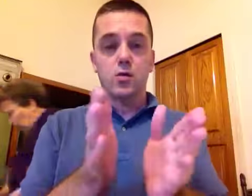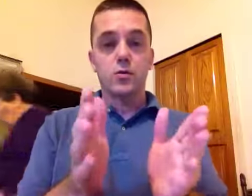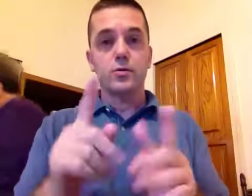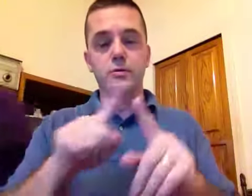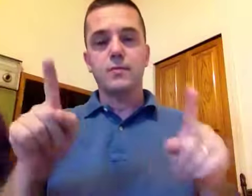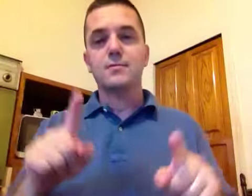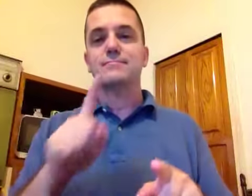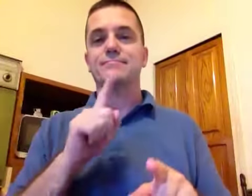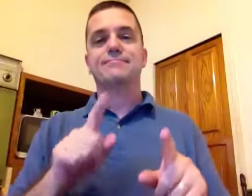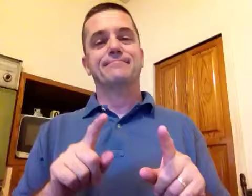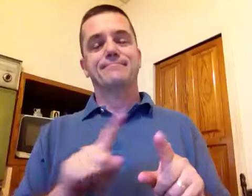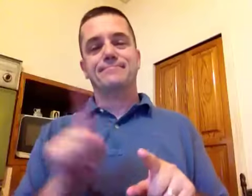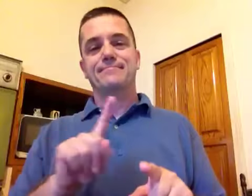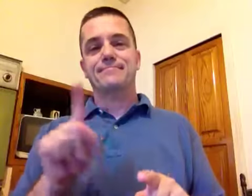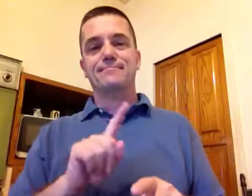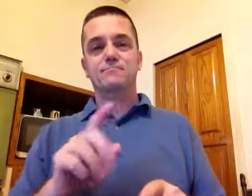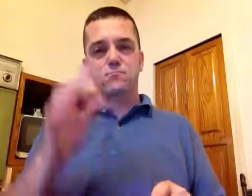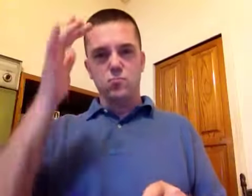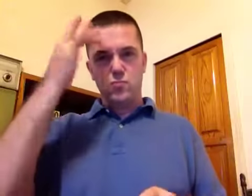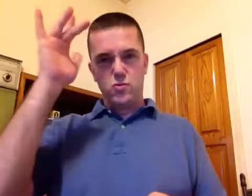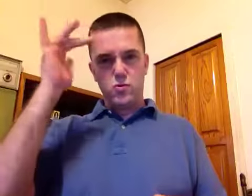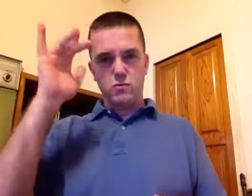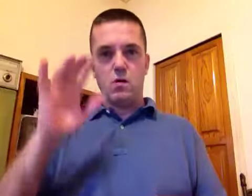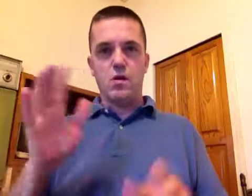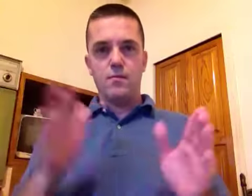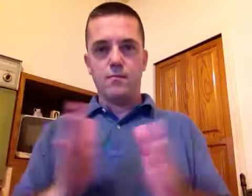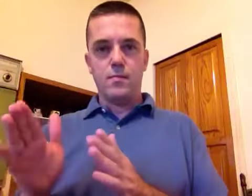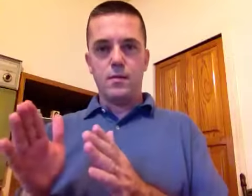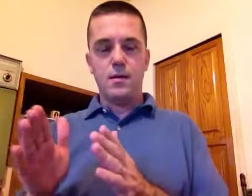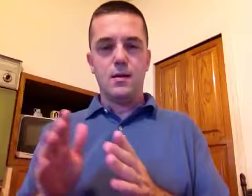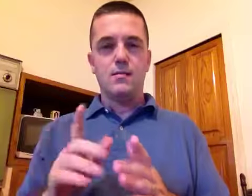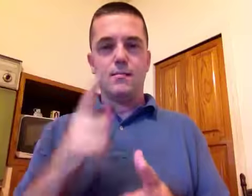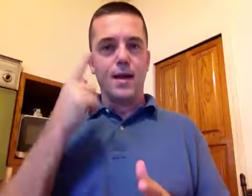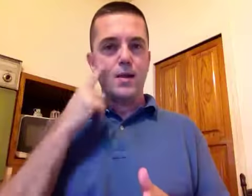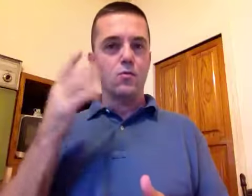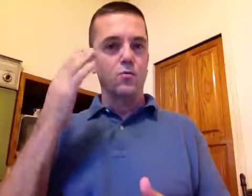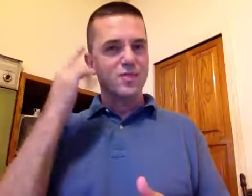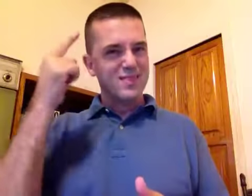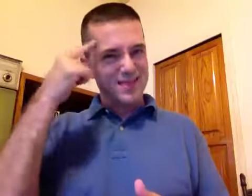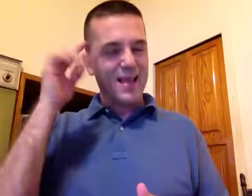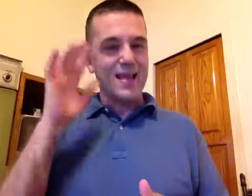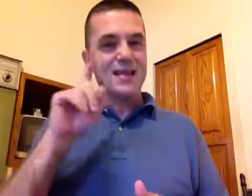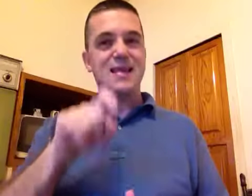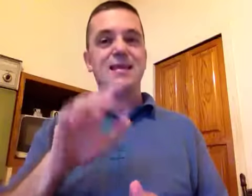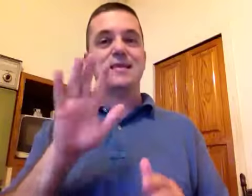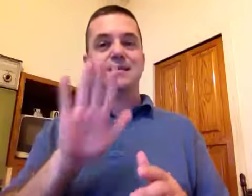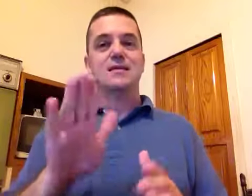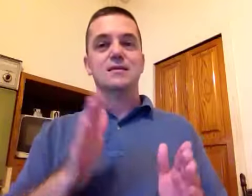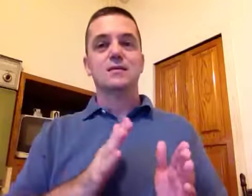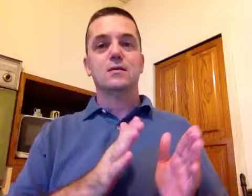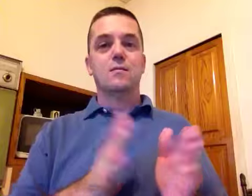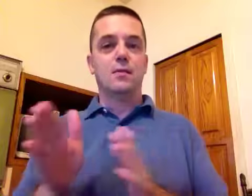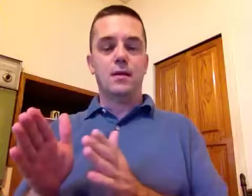things and big things and smart things, but I don't know that I need his plan. Because